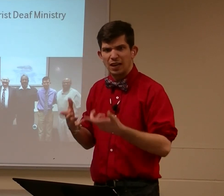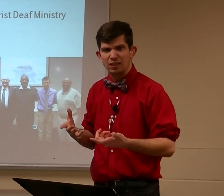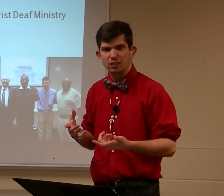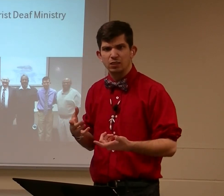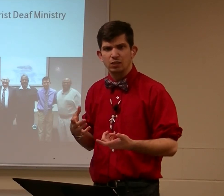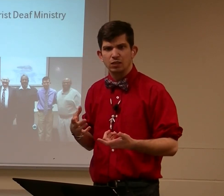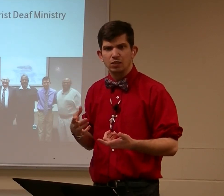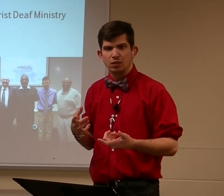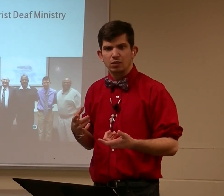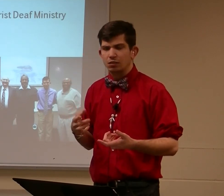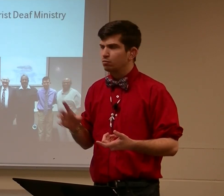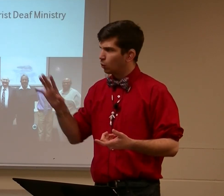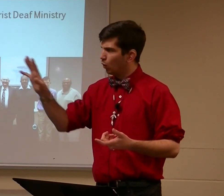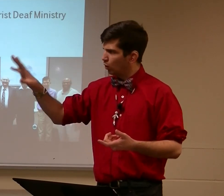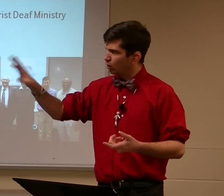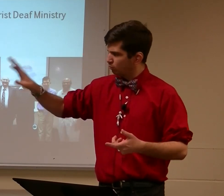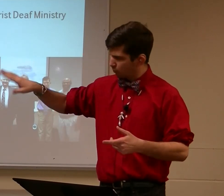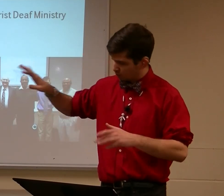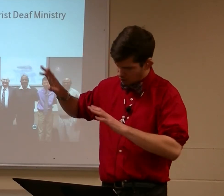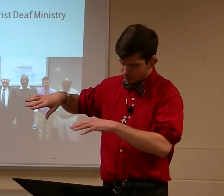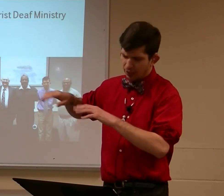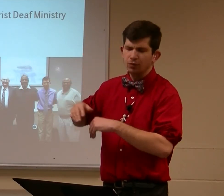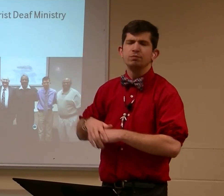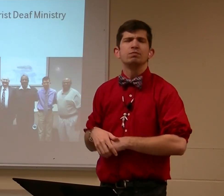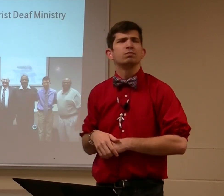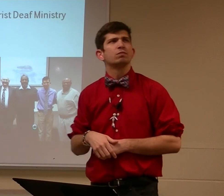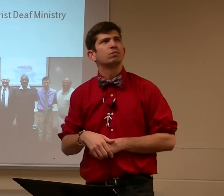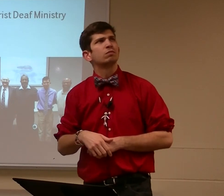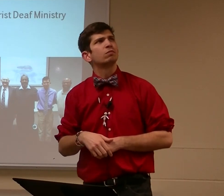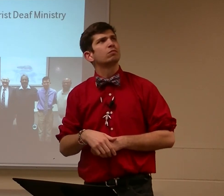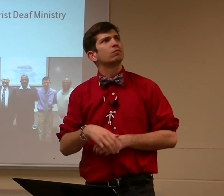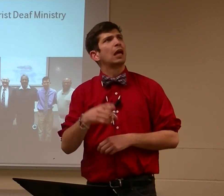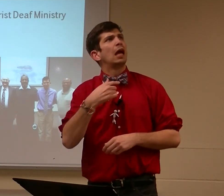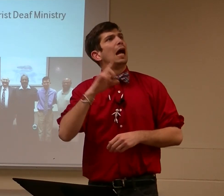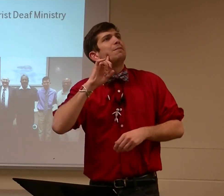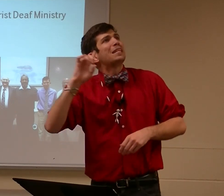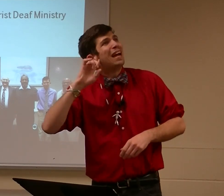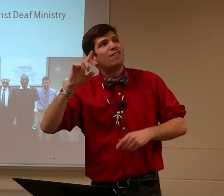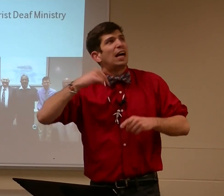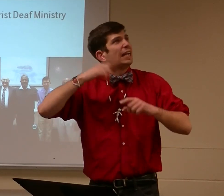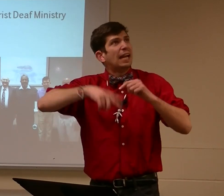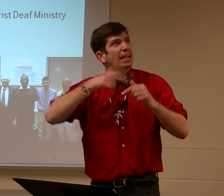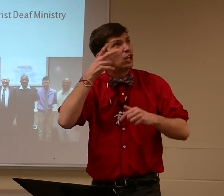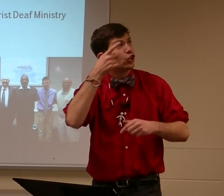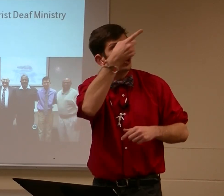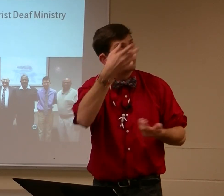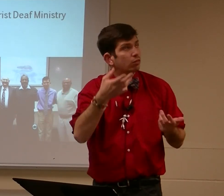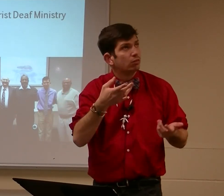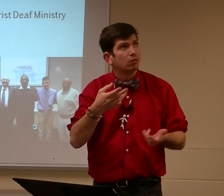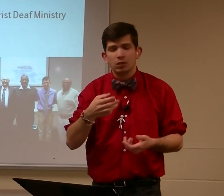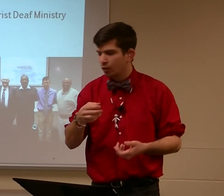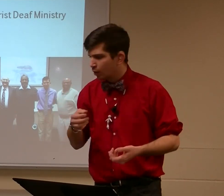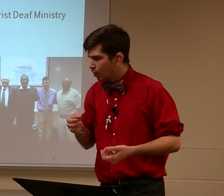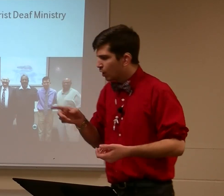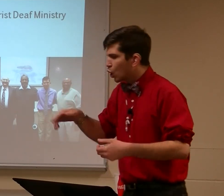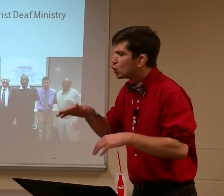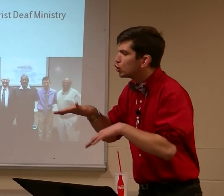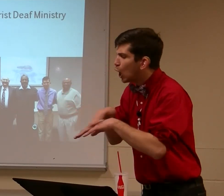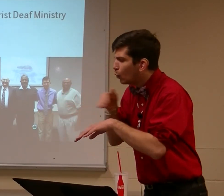fast." Go on. Calm down. I'm deaf. I can't hear you. Slow